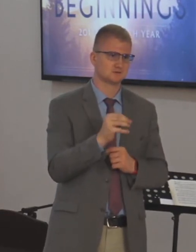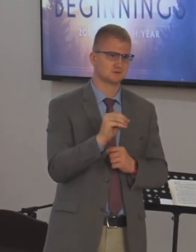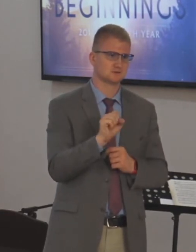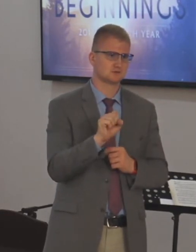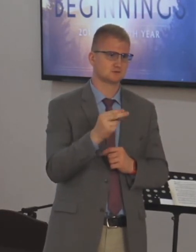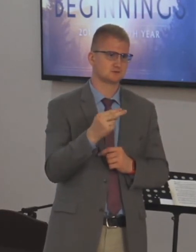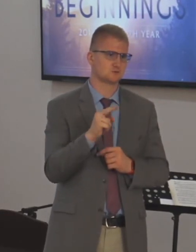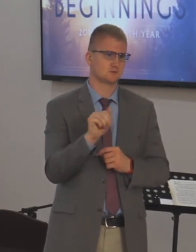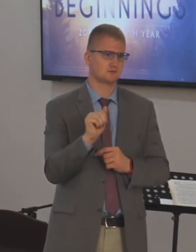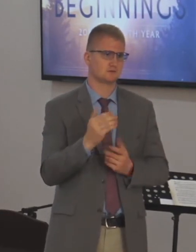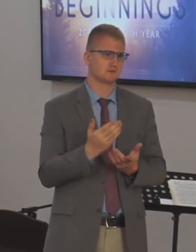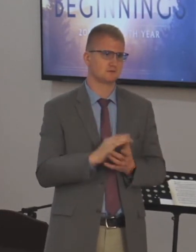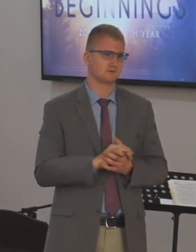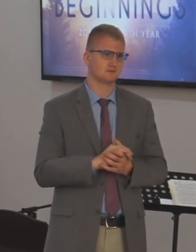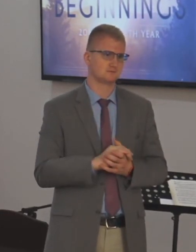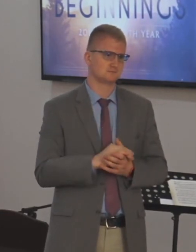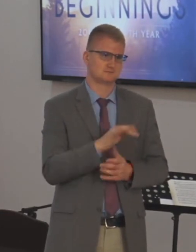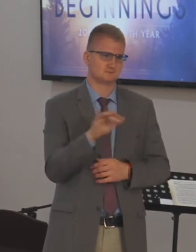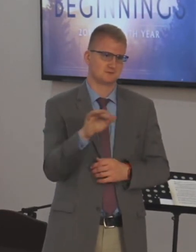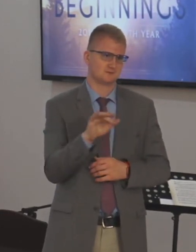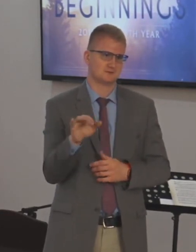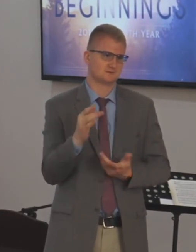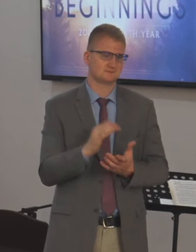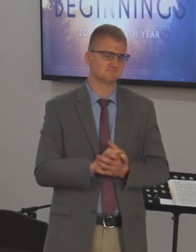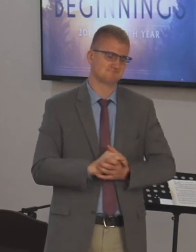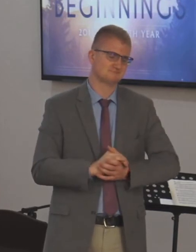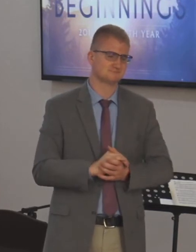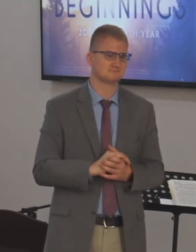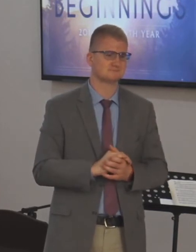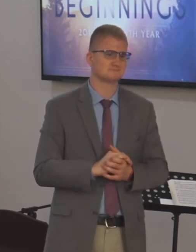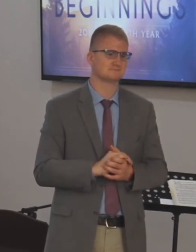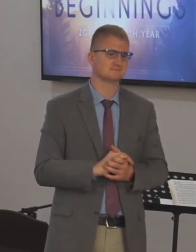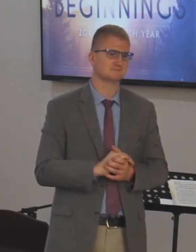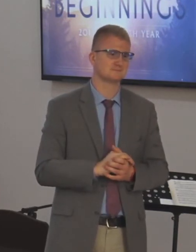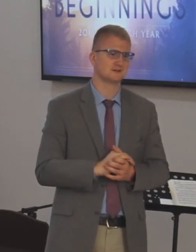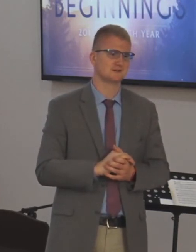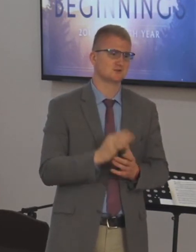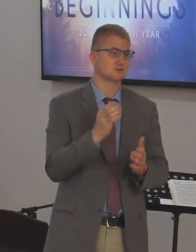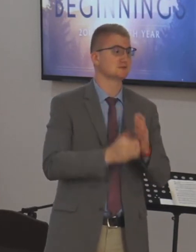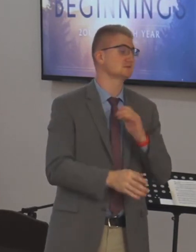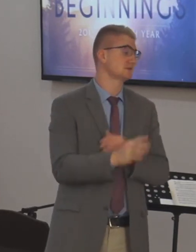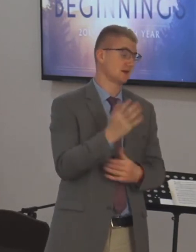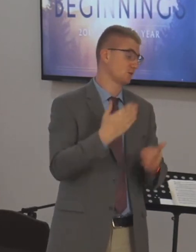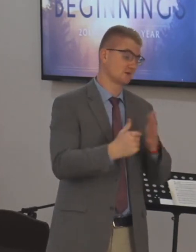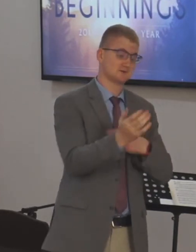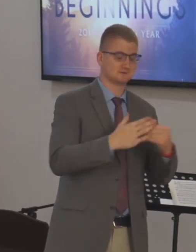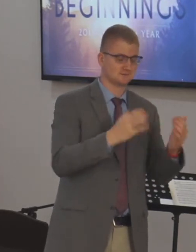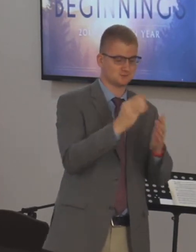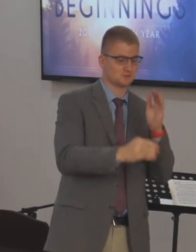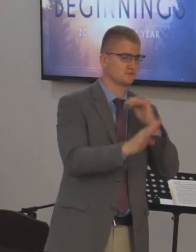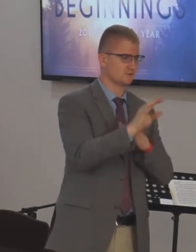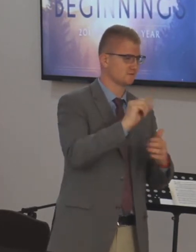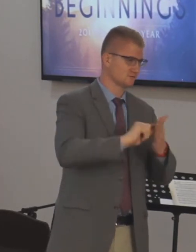19, Joshua chapter 4, verse 19. Yep.